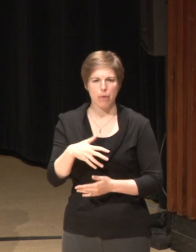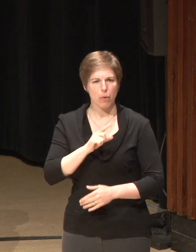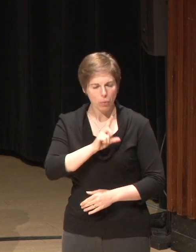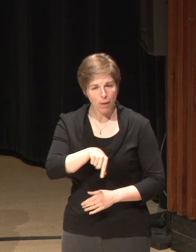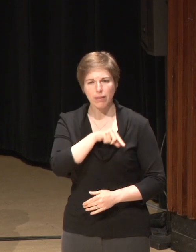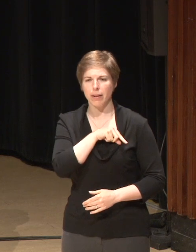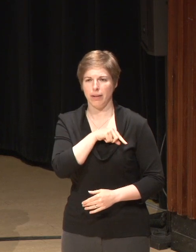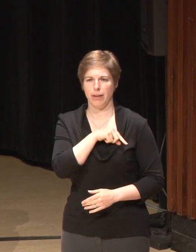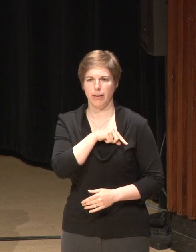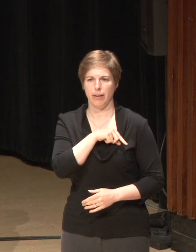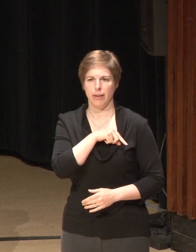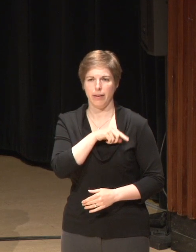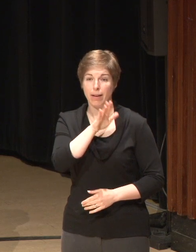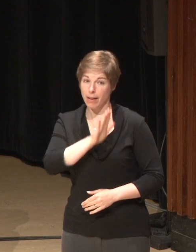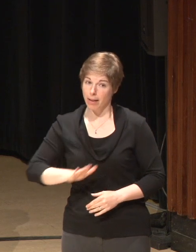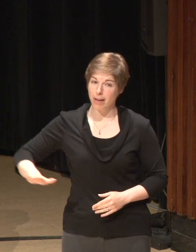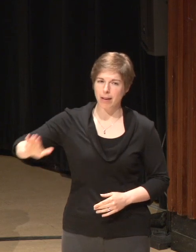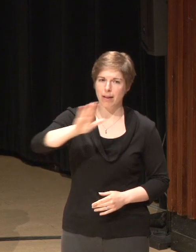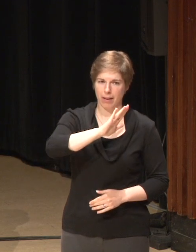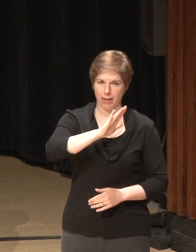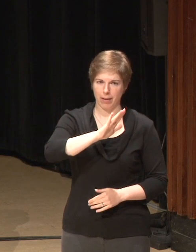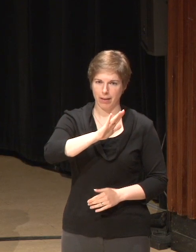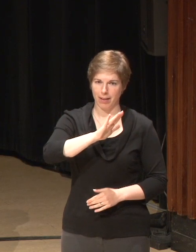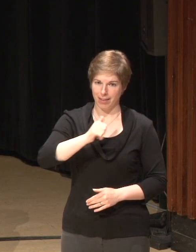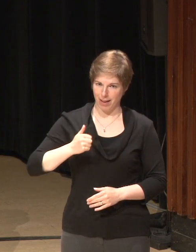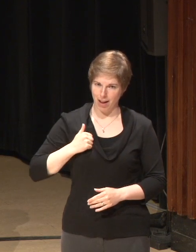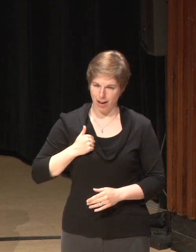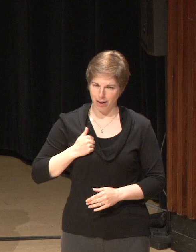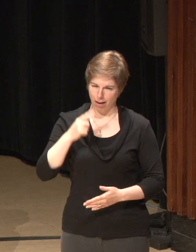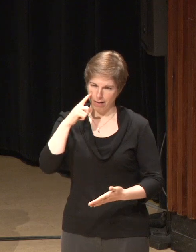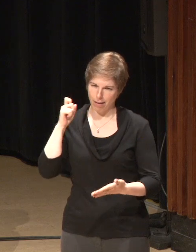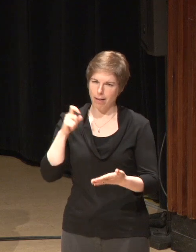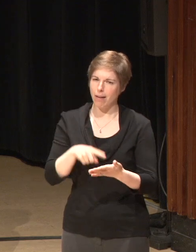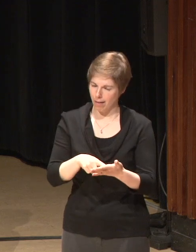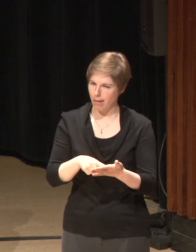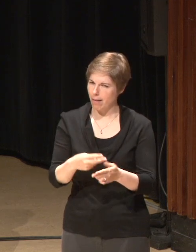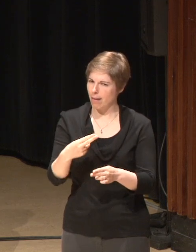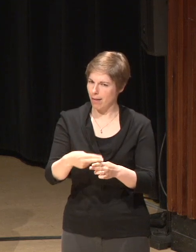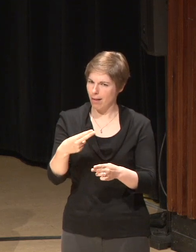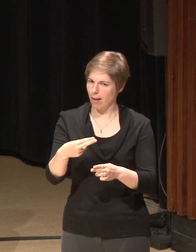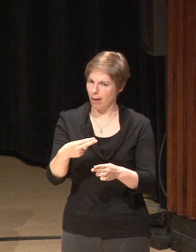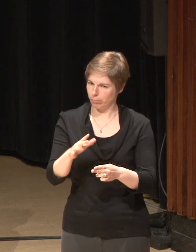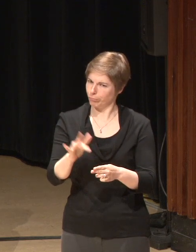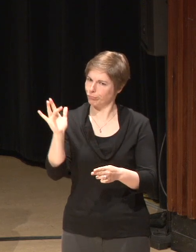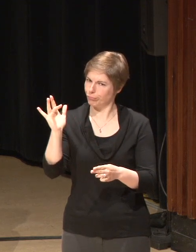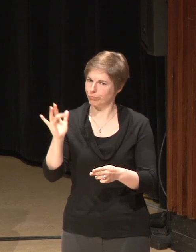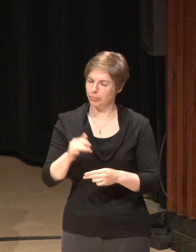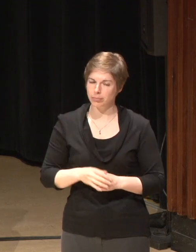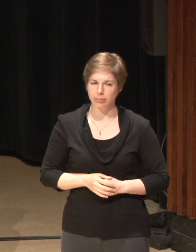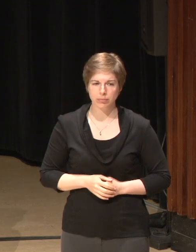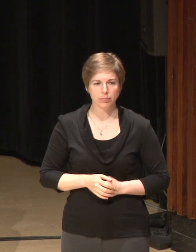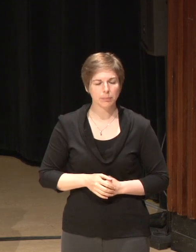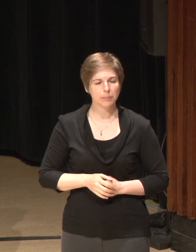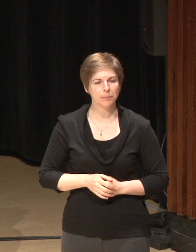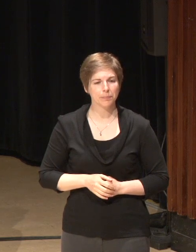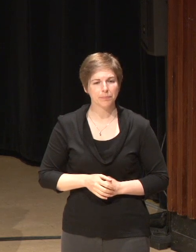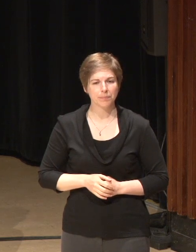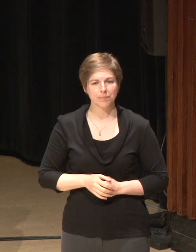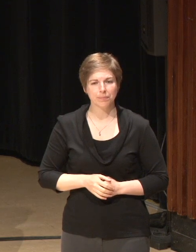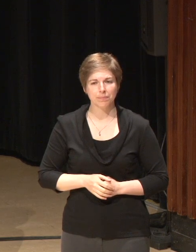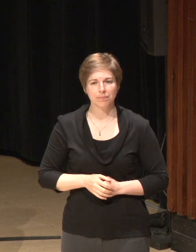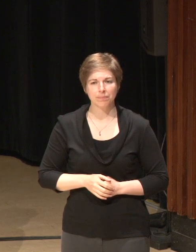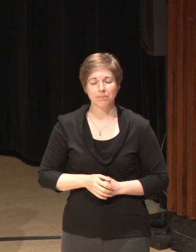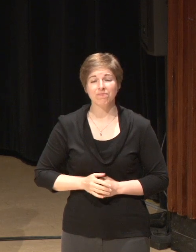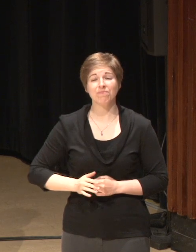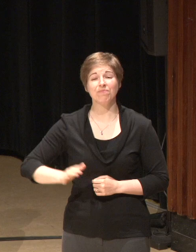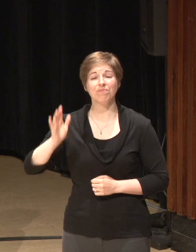national reputation. You know, years ago, employers in the